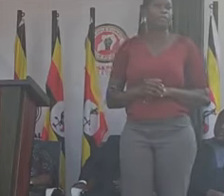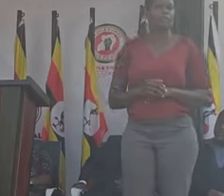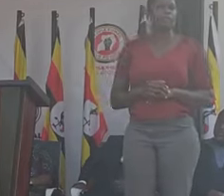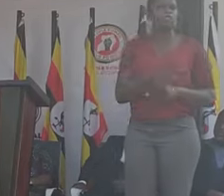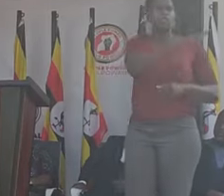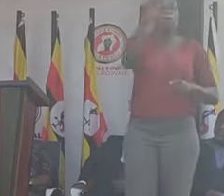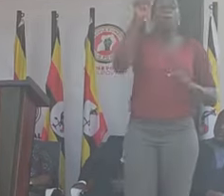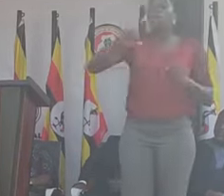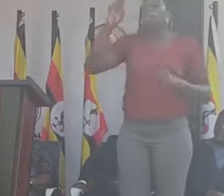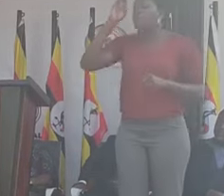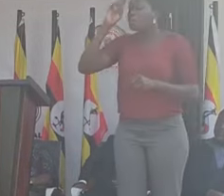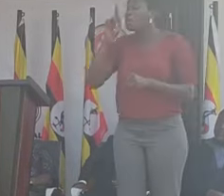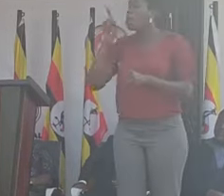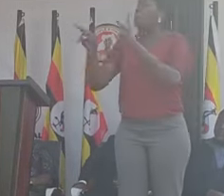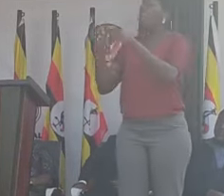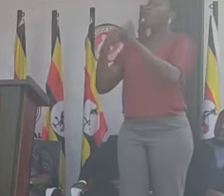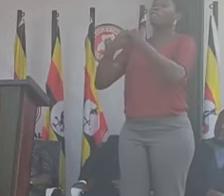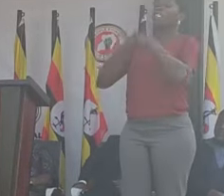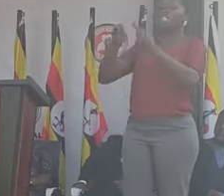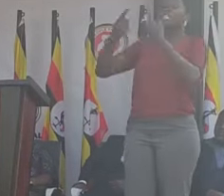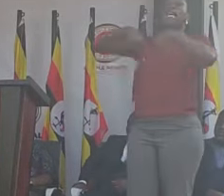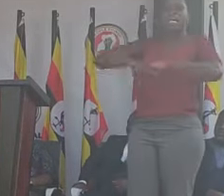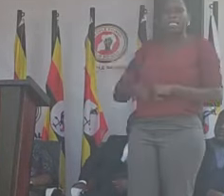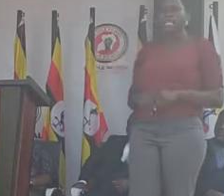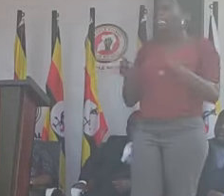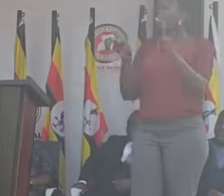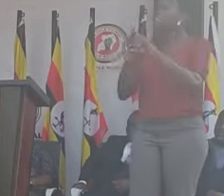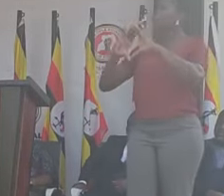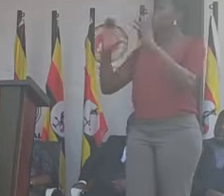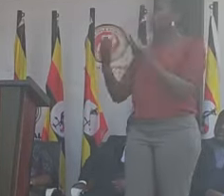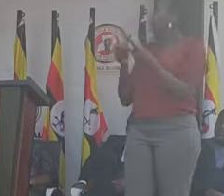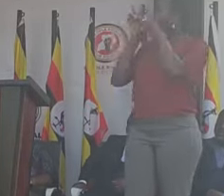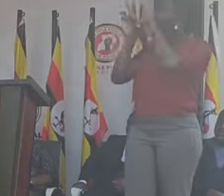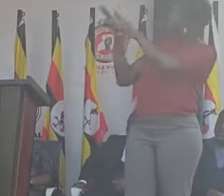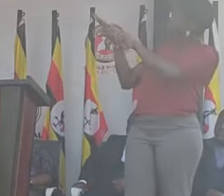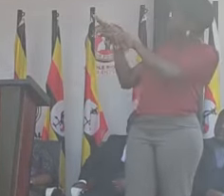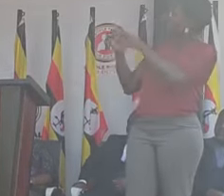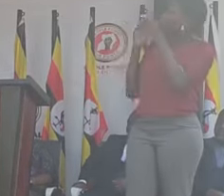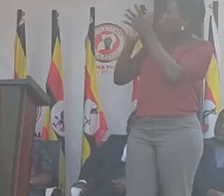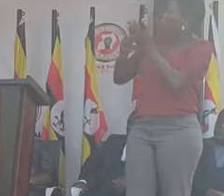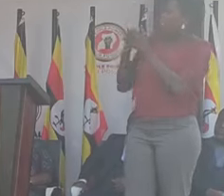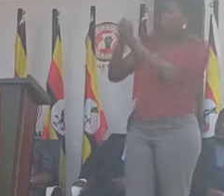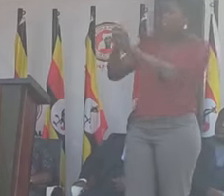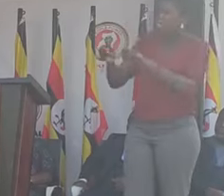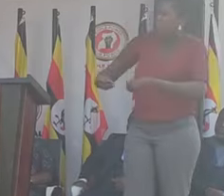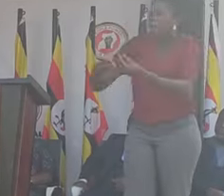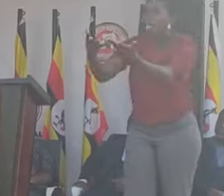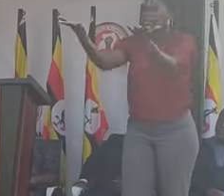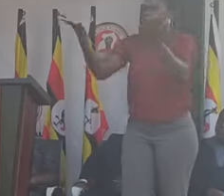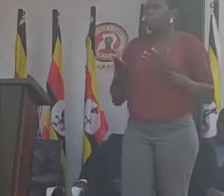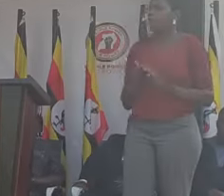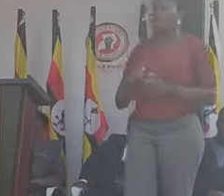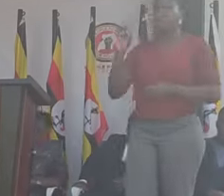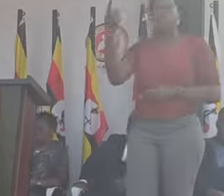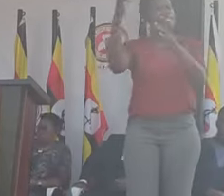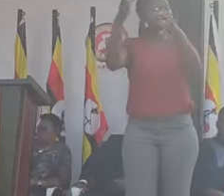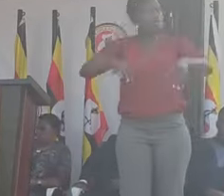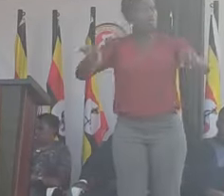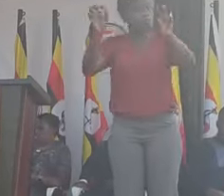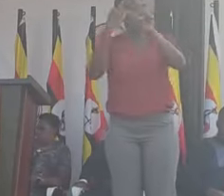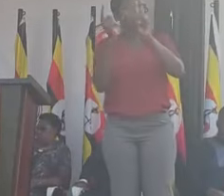Njagala manyanti watu challenges. Erense tunulide ukulembeze chibwe tu offeringa. First and foremost